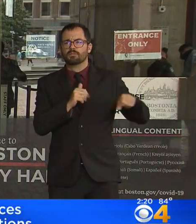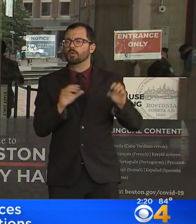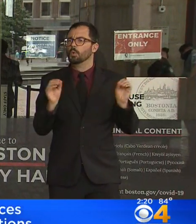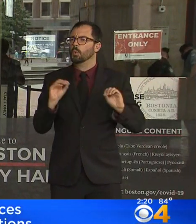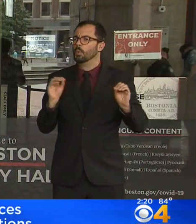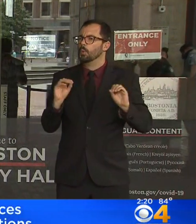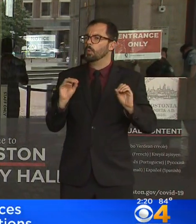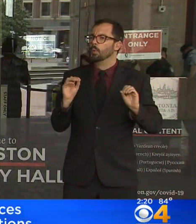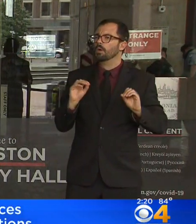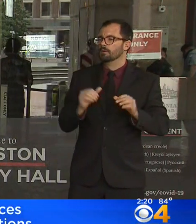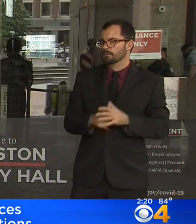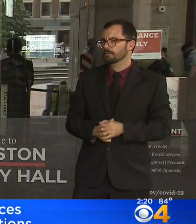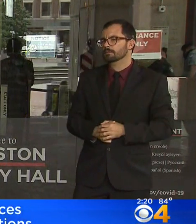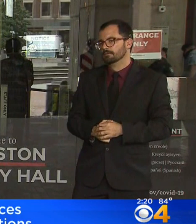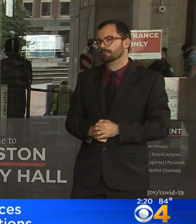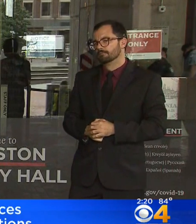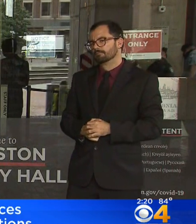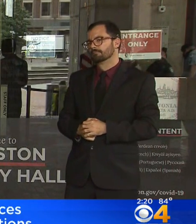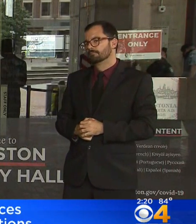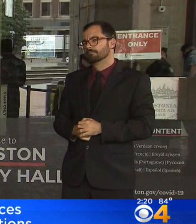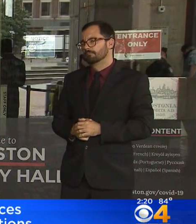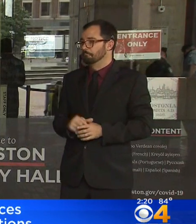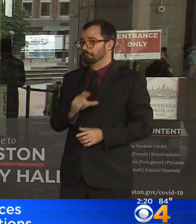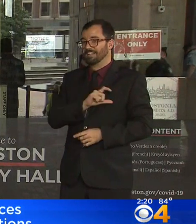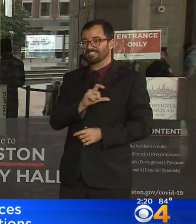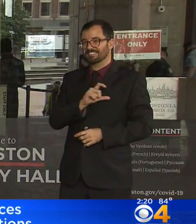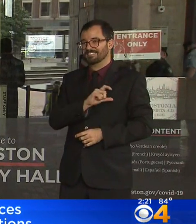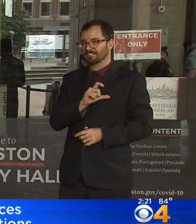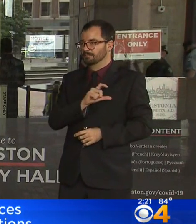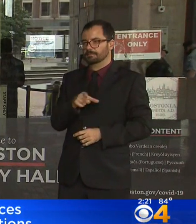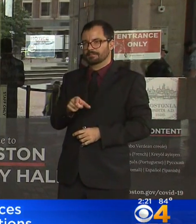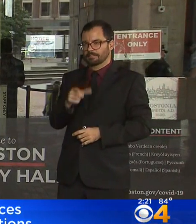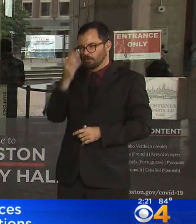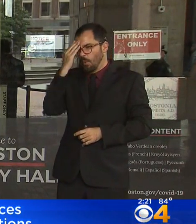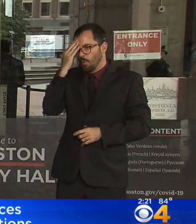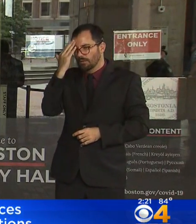we need to be looking at reallocation of some of the calls they get to see if there's a way to move forward.